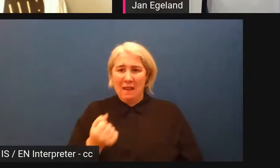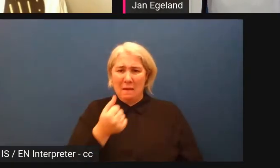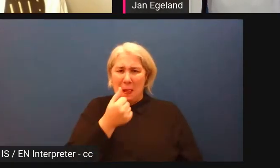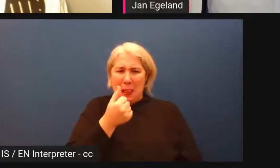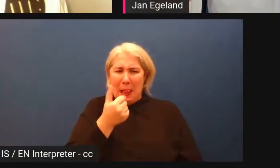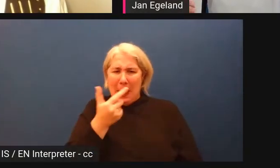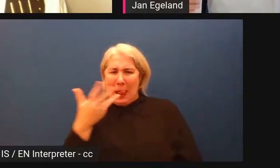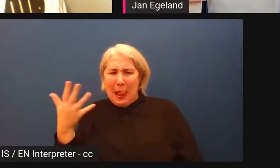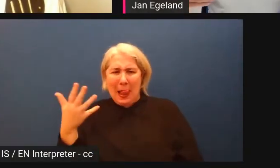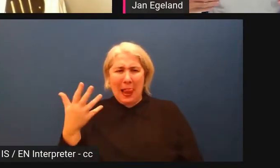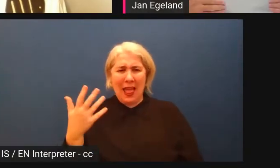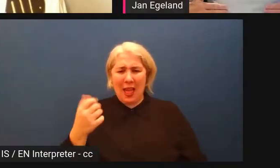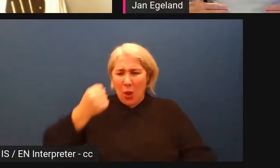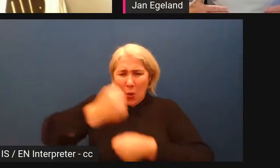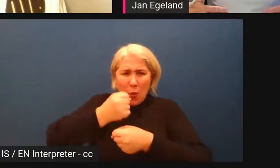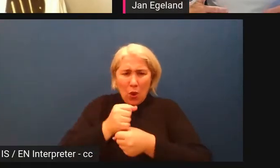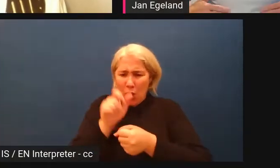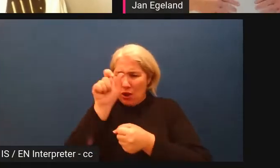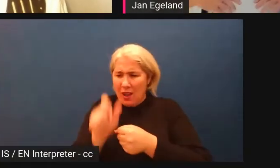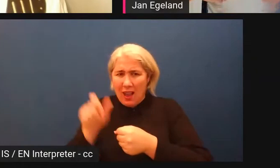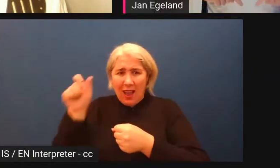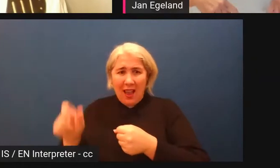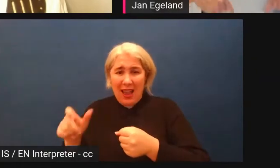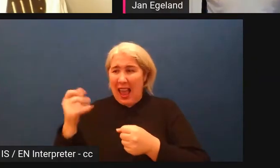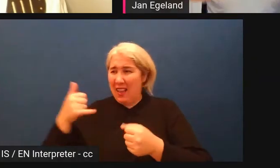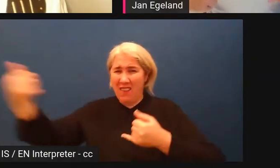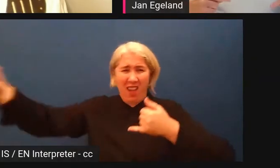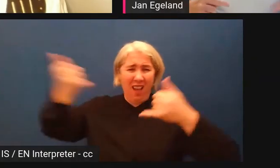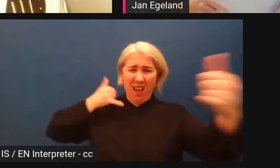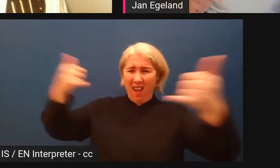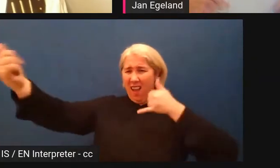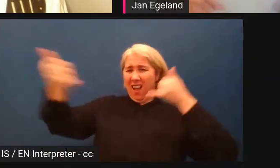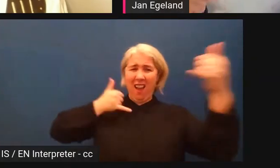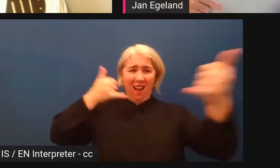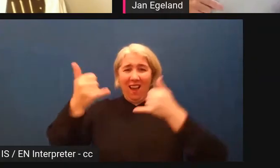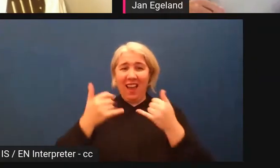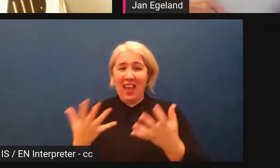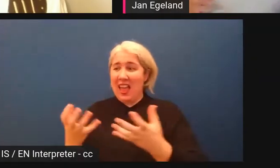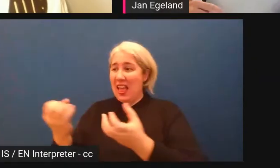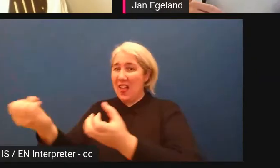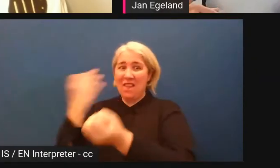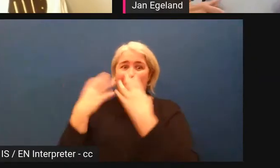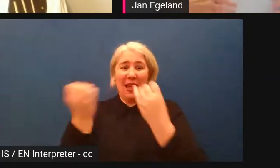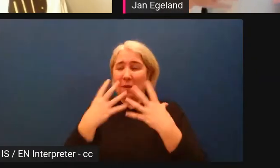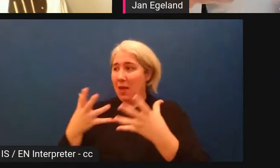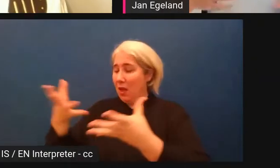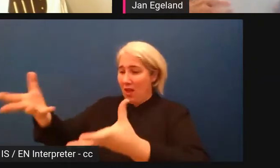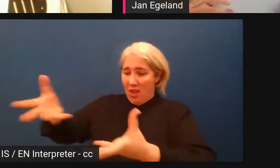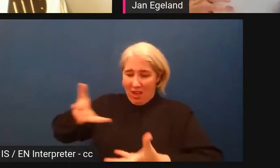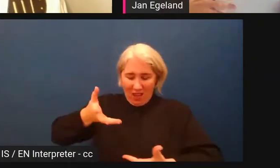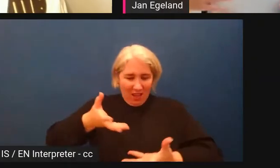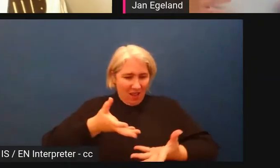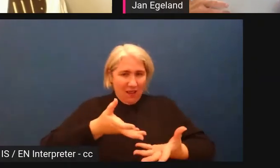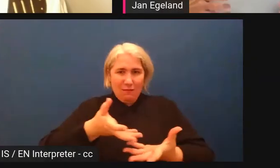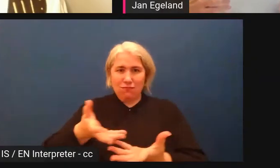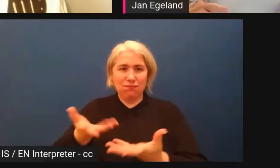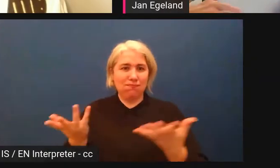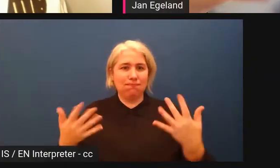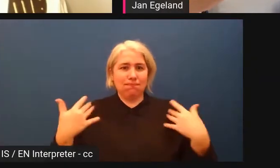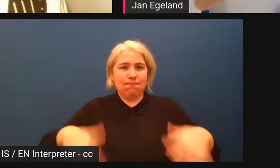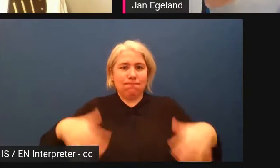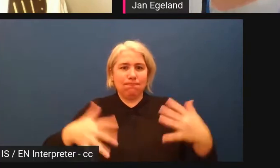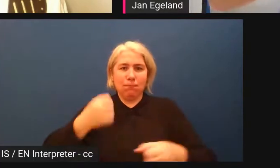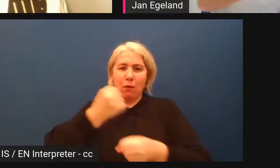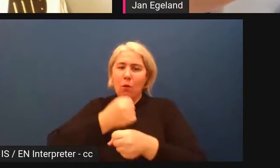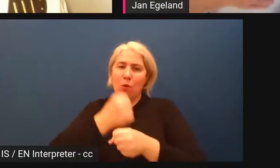through all of this and really being able to reform as we should. So it's not